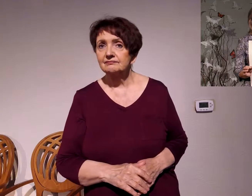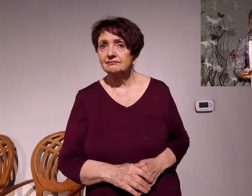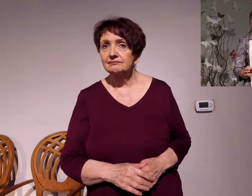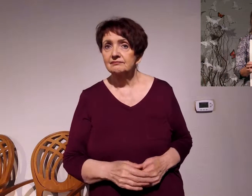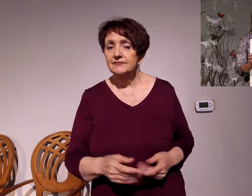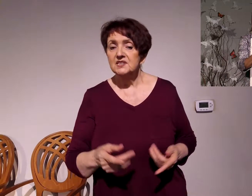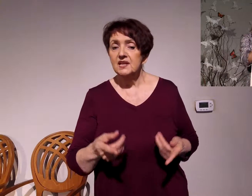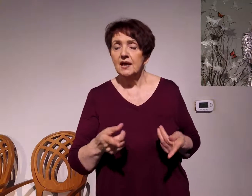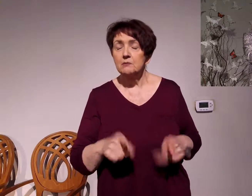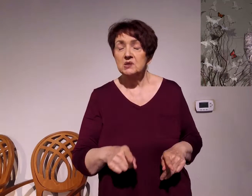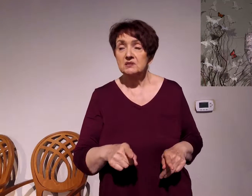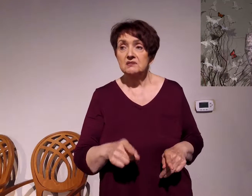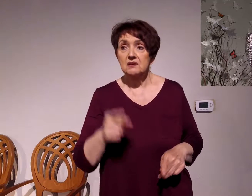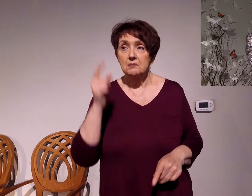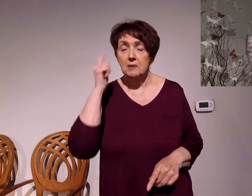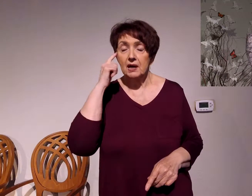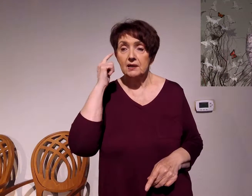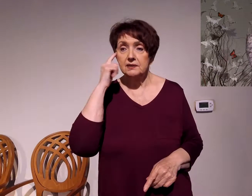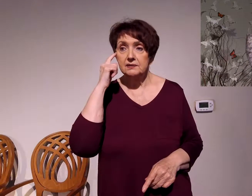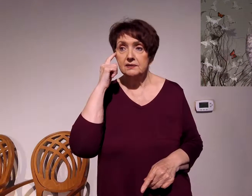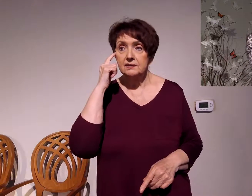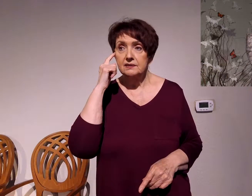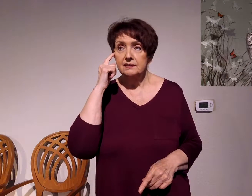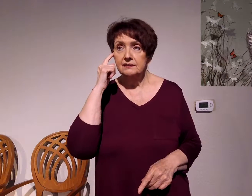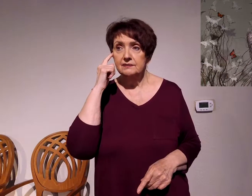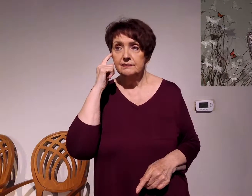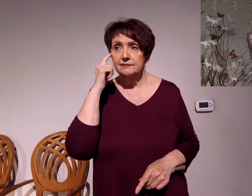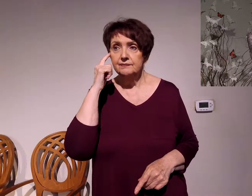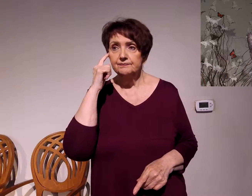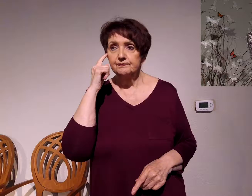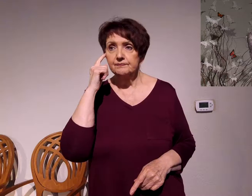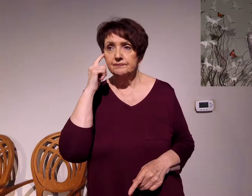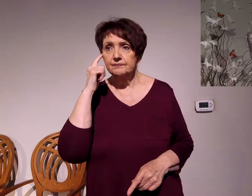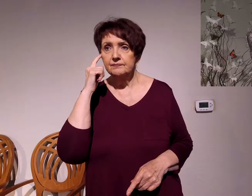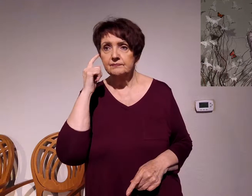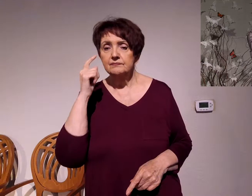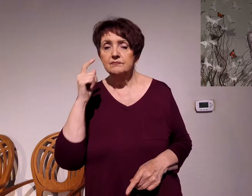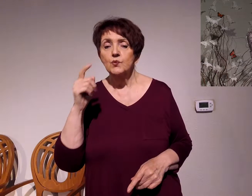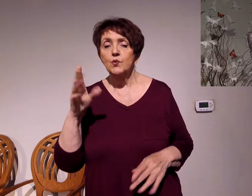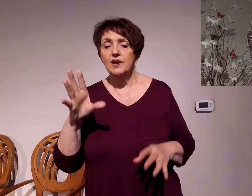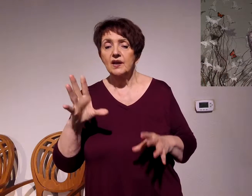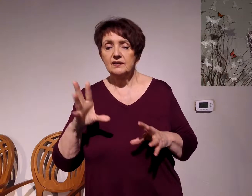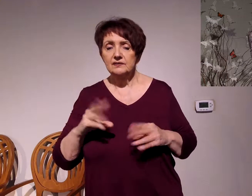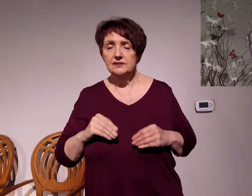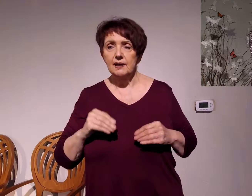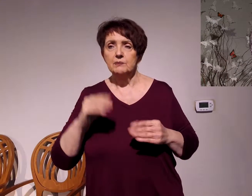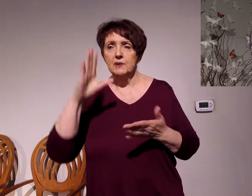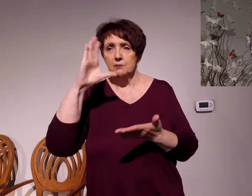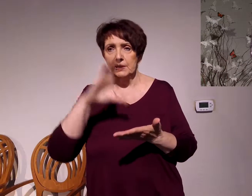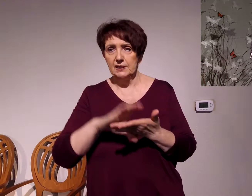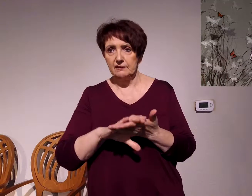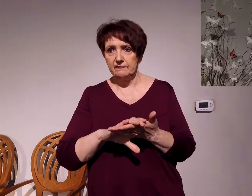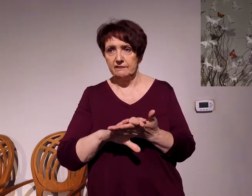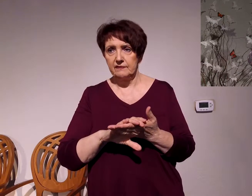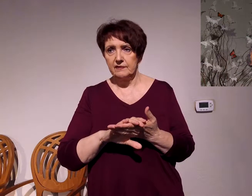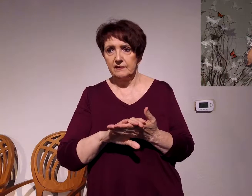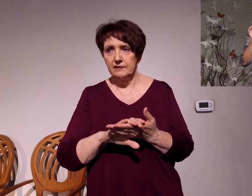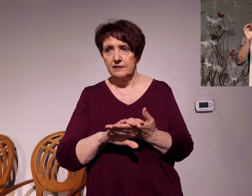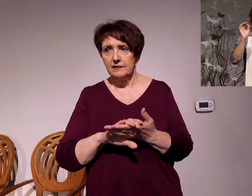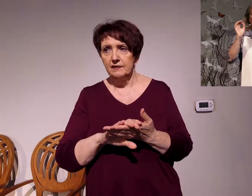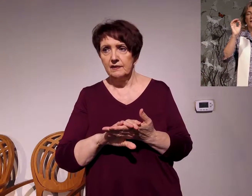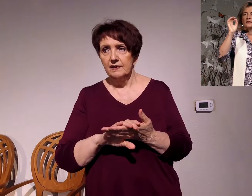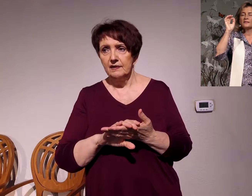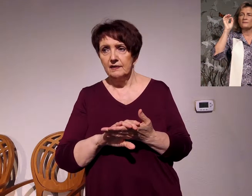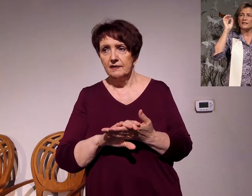And then we mentally accept the belief